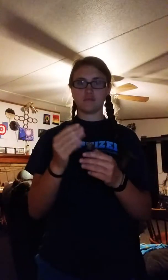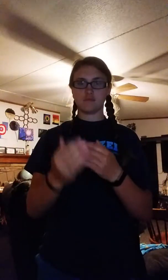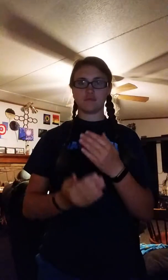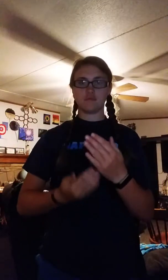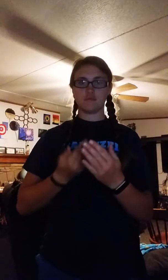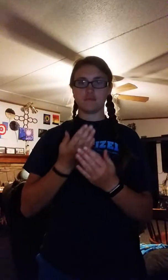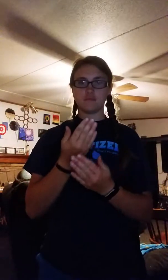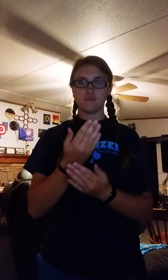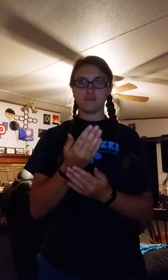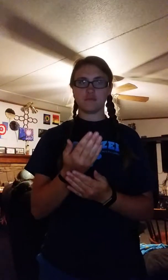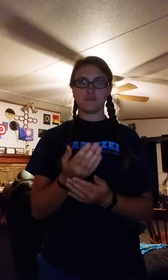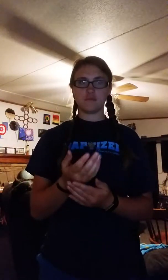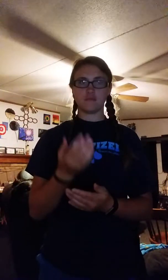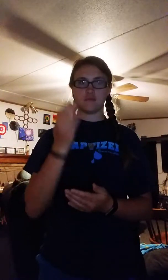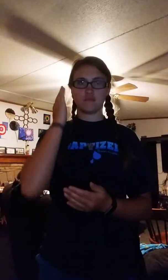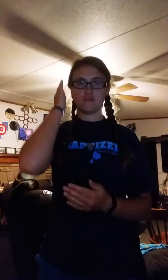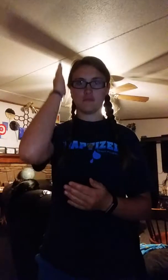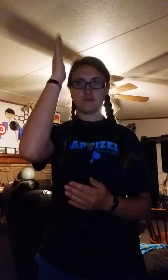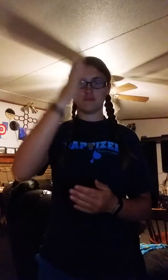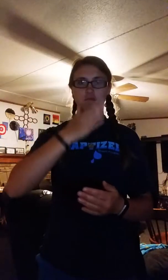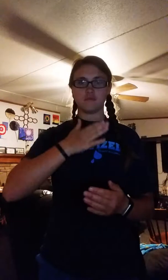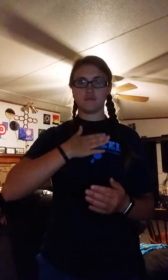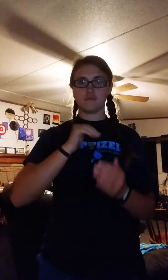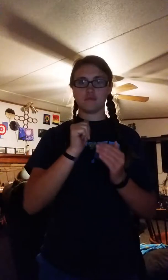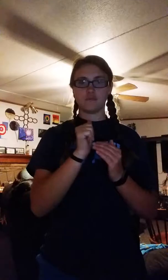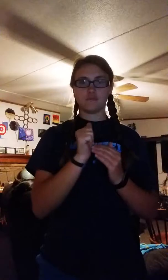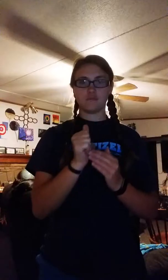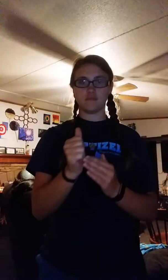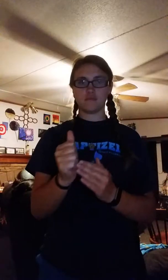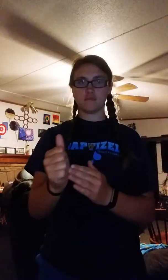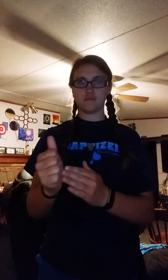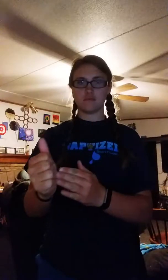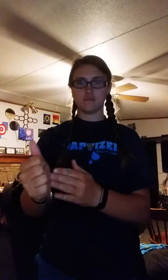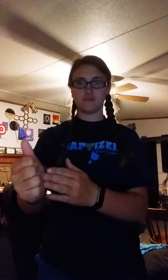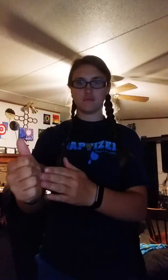hand You'll be my God